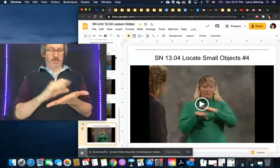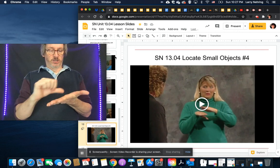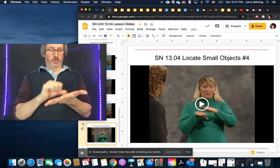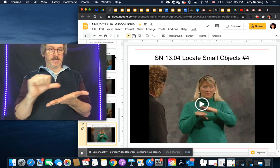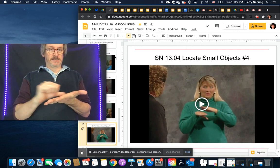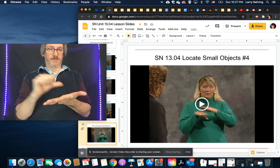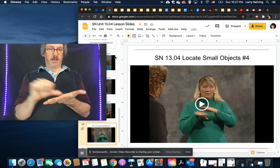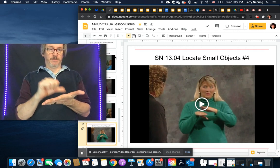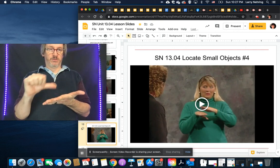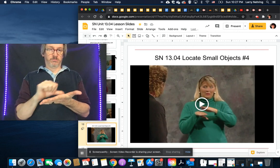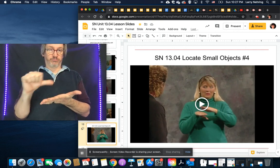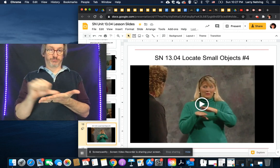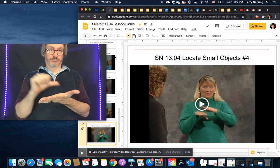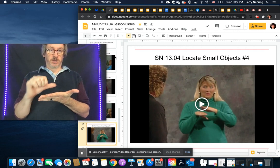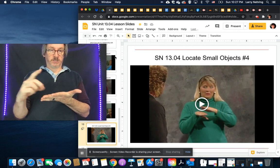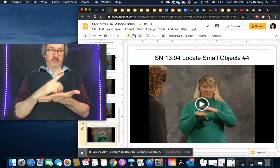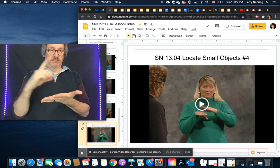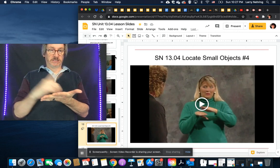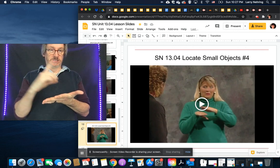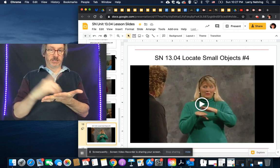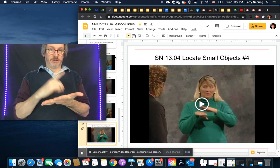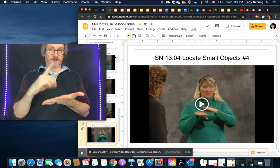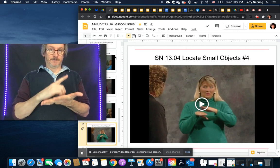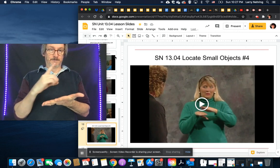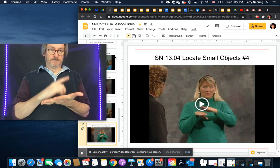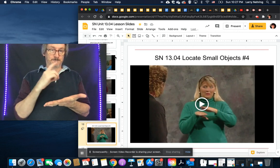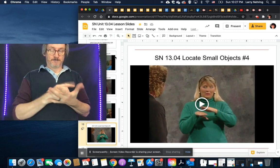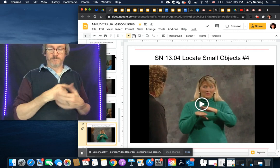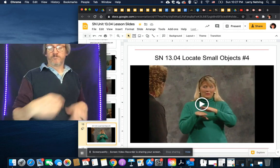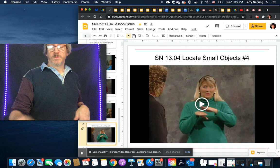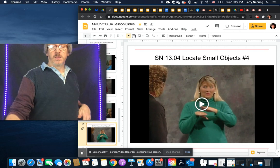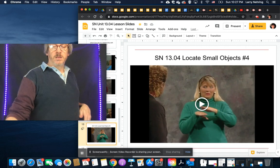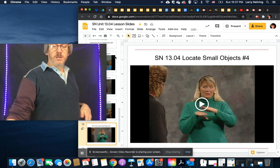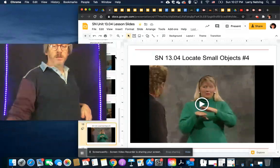So it's like looking something up. Dictionary.